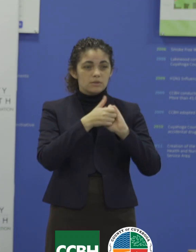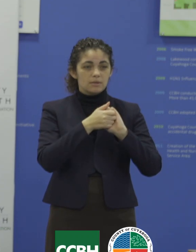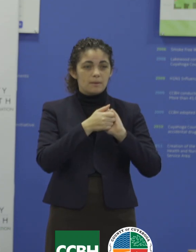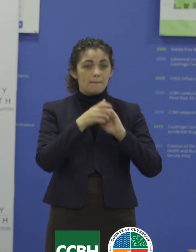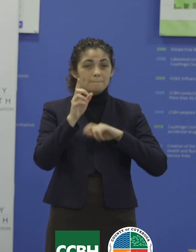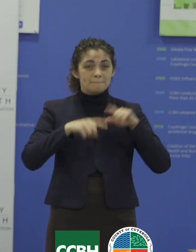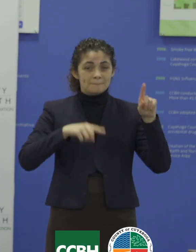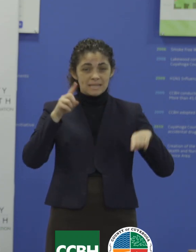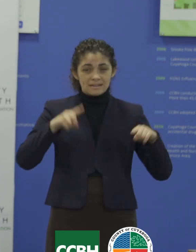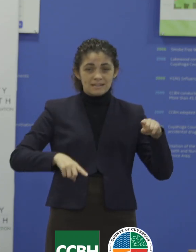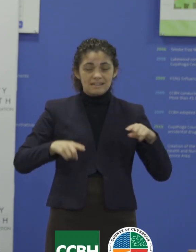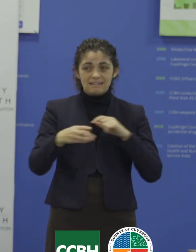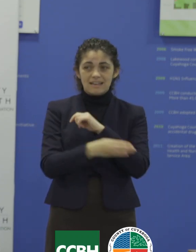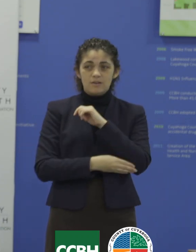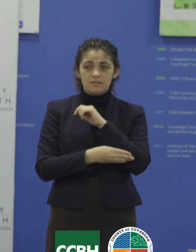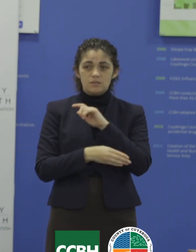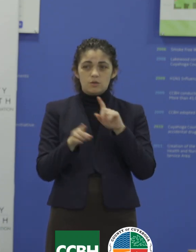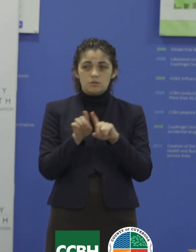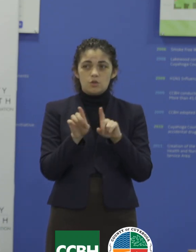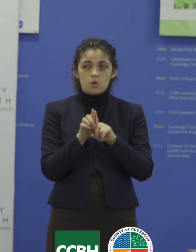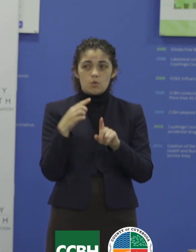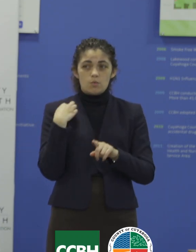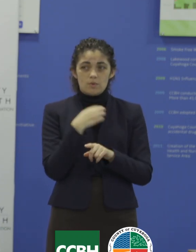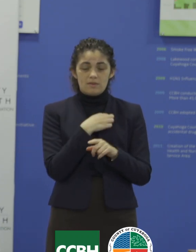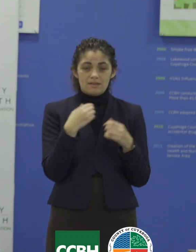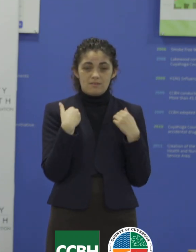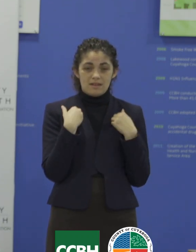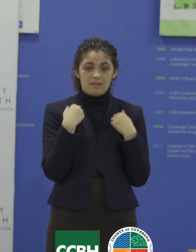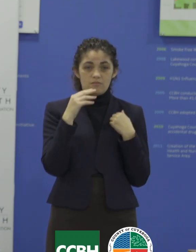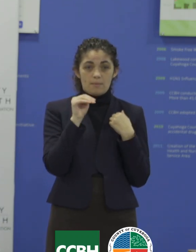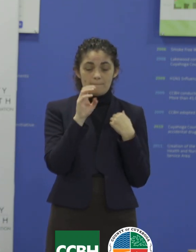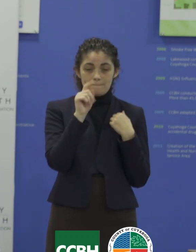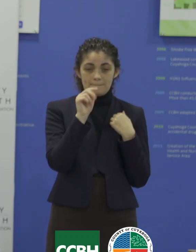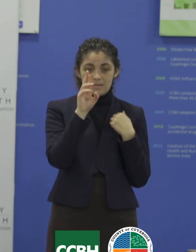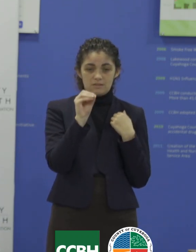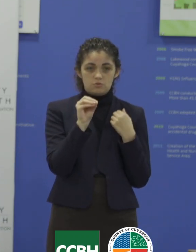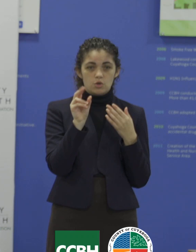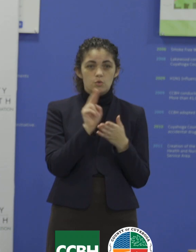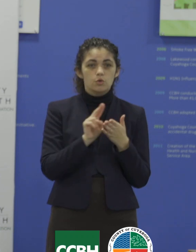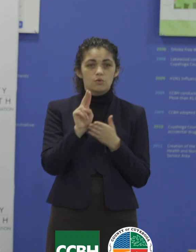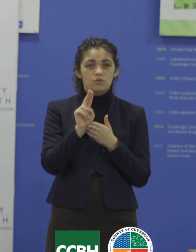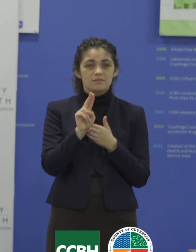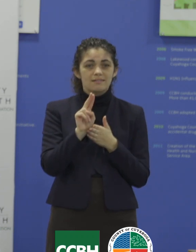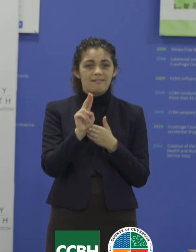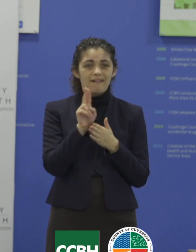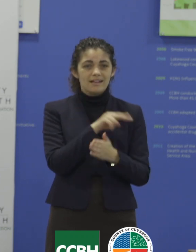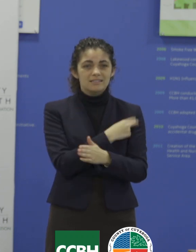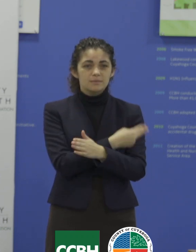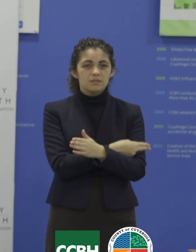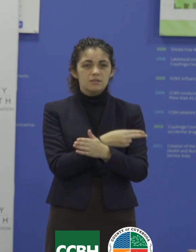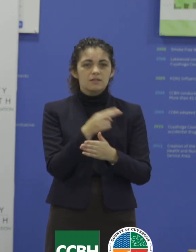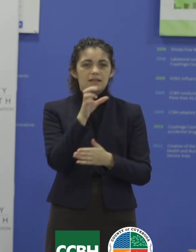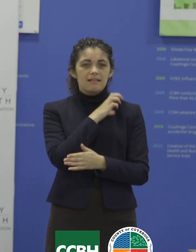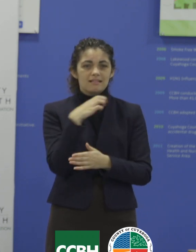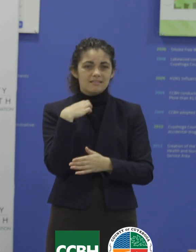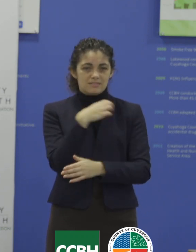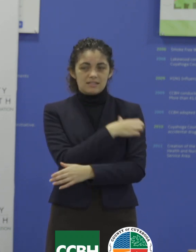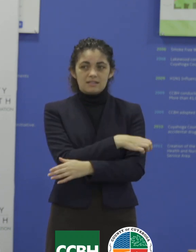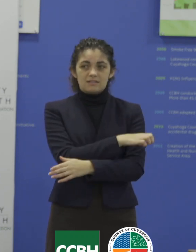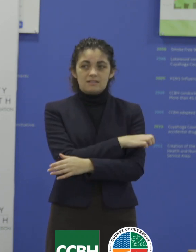multi-county reaches. We know that we have Metro Health and University Hospitals and the Cleveland